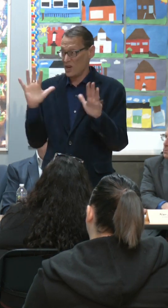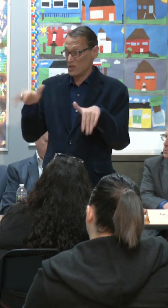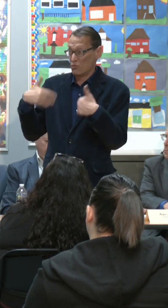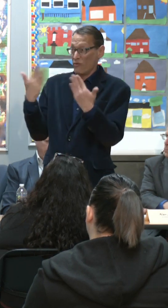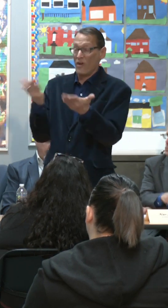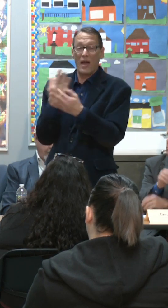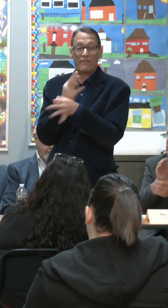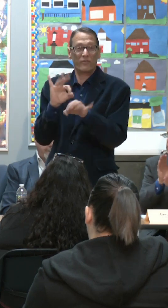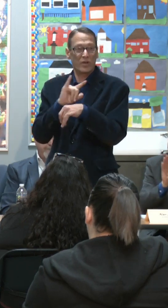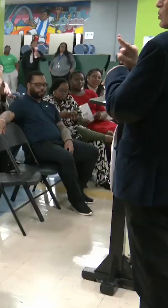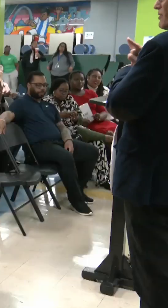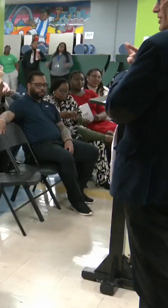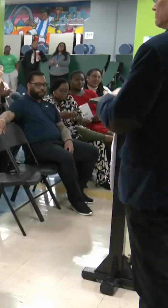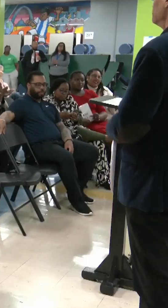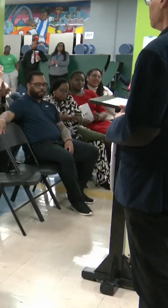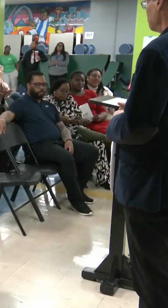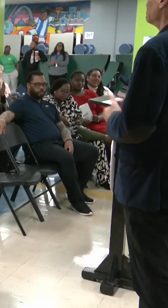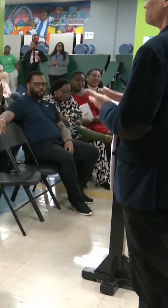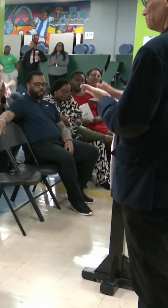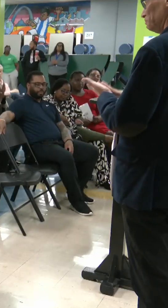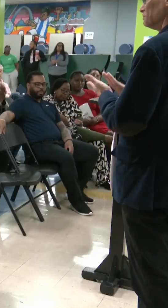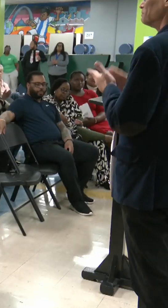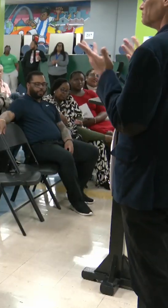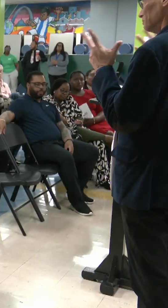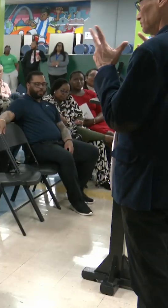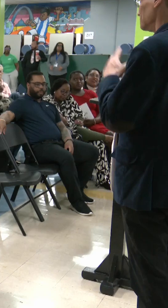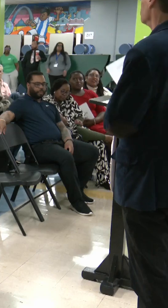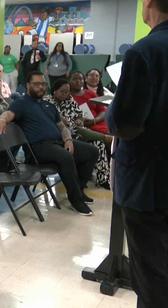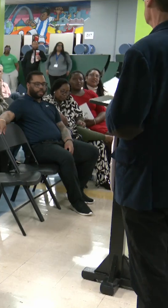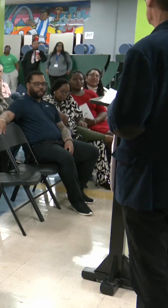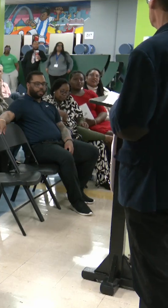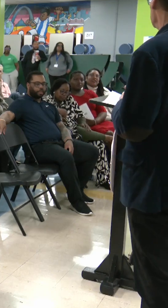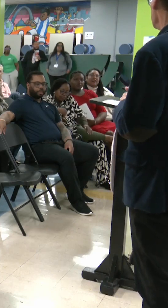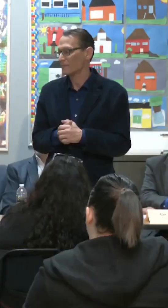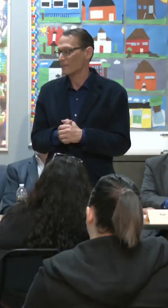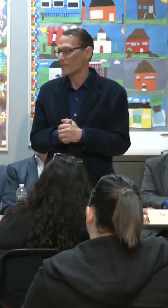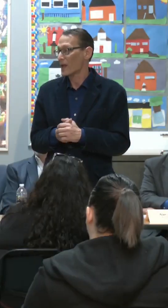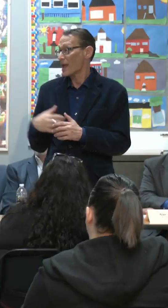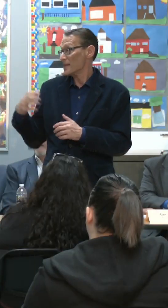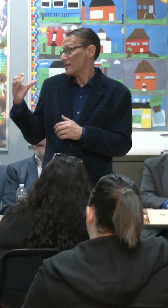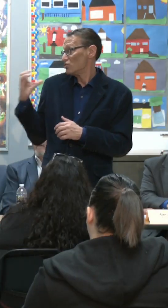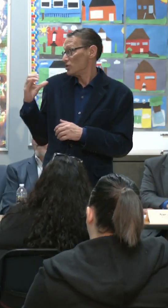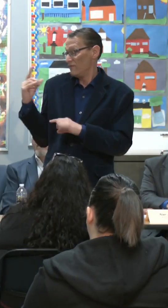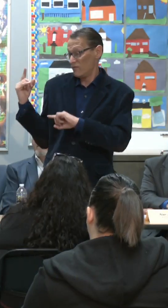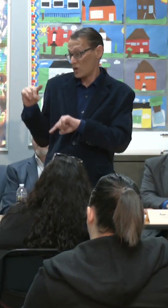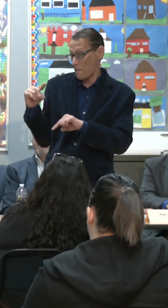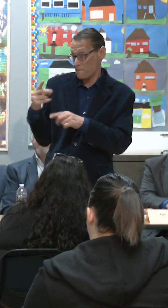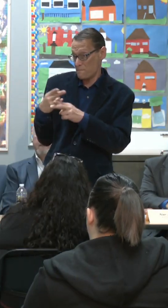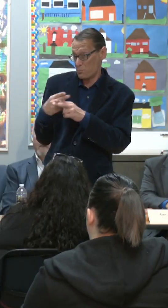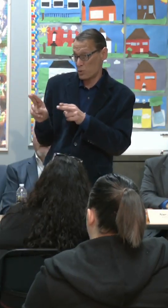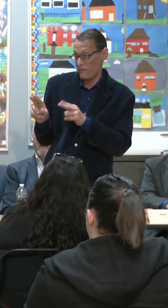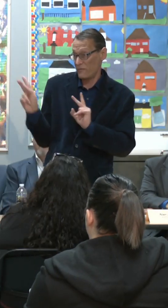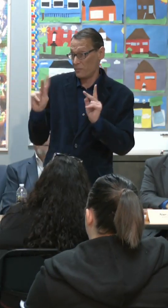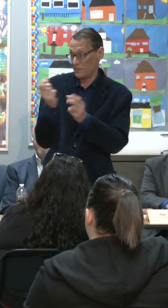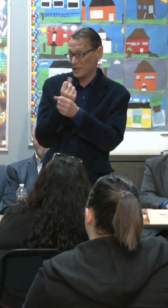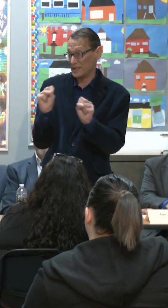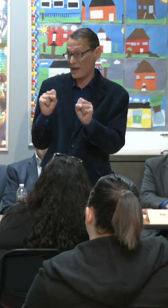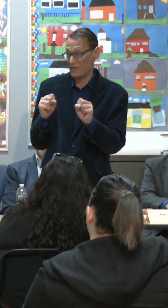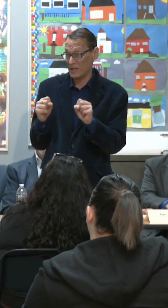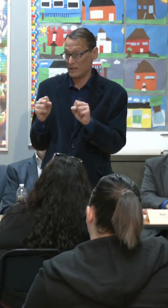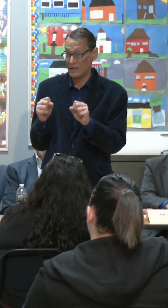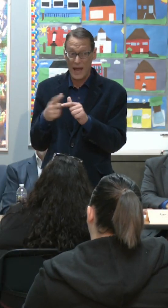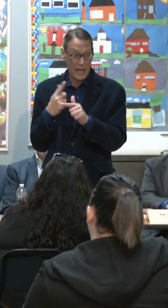is also a project that is continuing, and we have stabilized 14 properties in Dutchtown. We've built